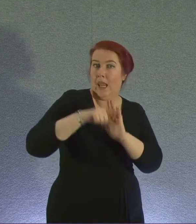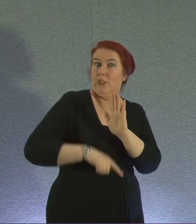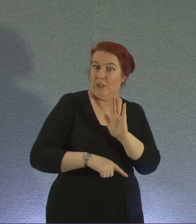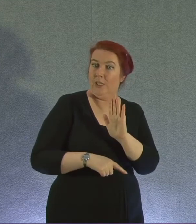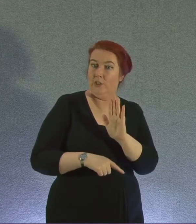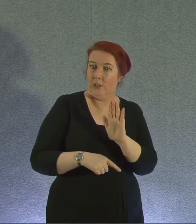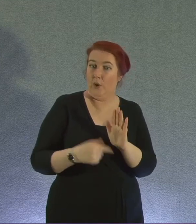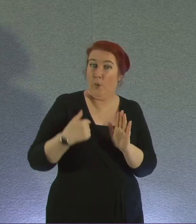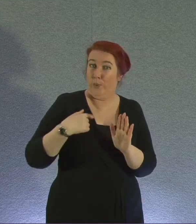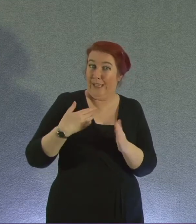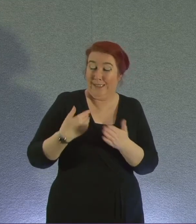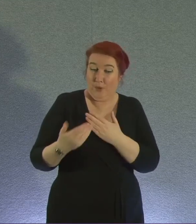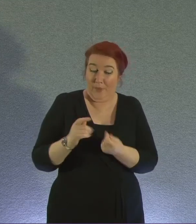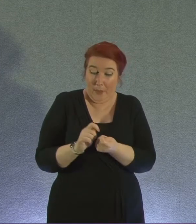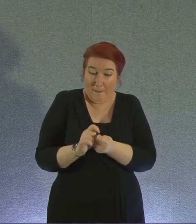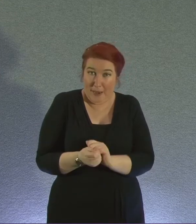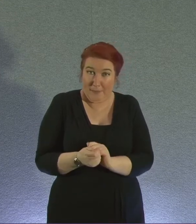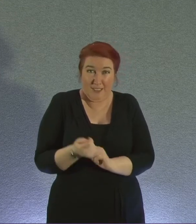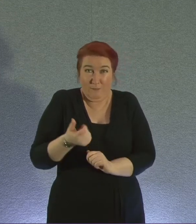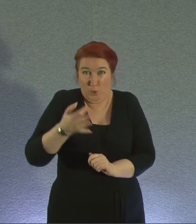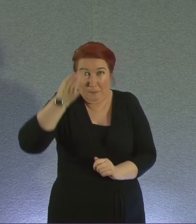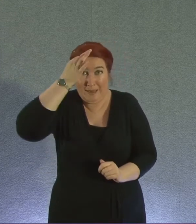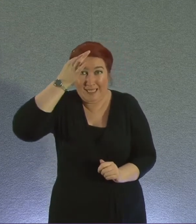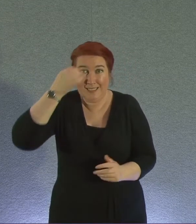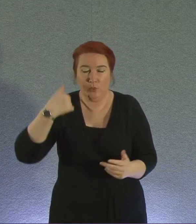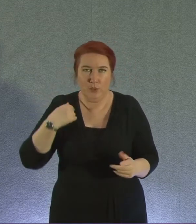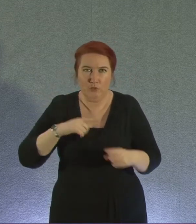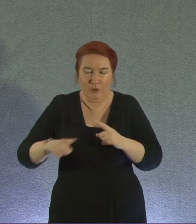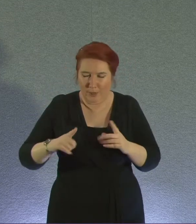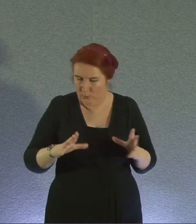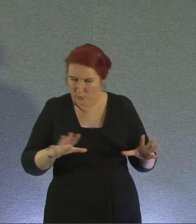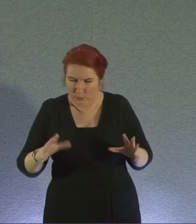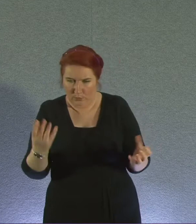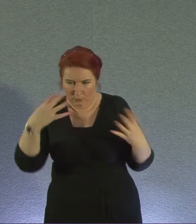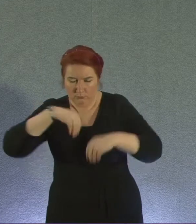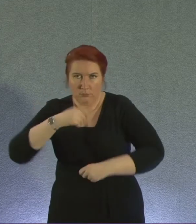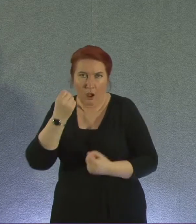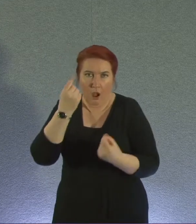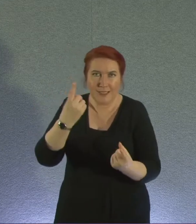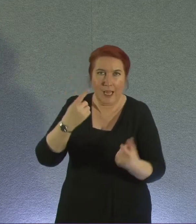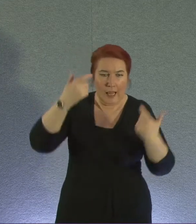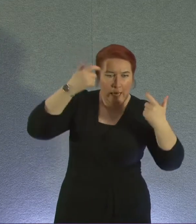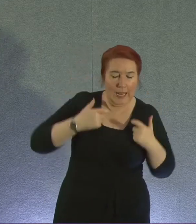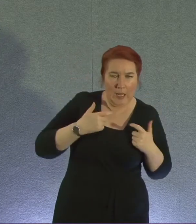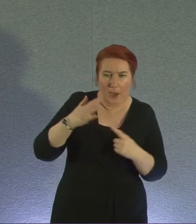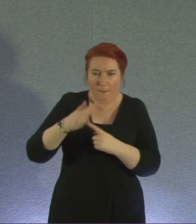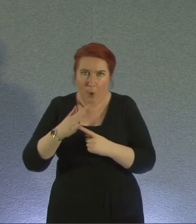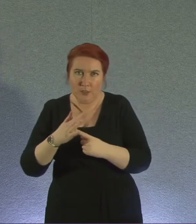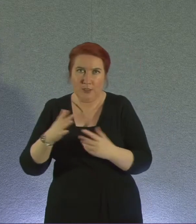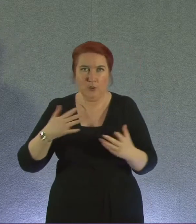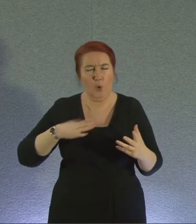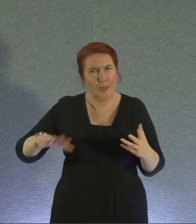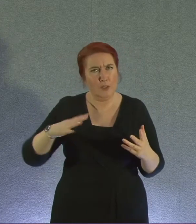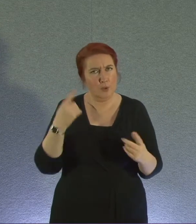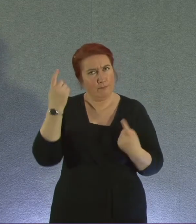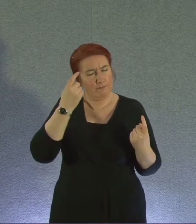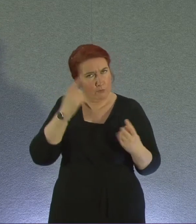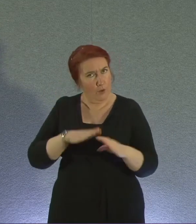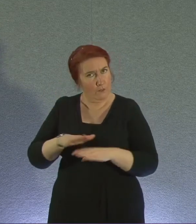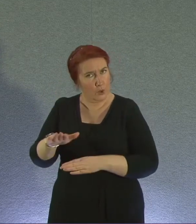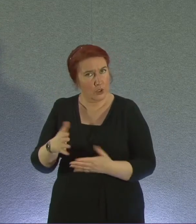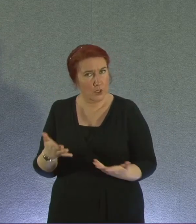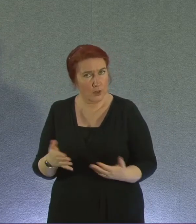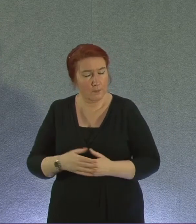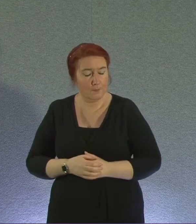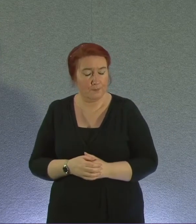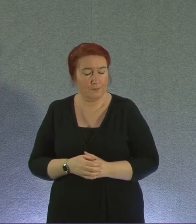with amendments in a matter of minutes and trying to understand what their legal import is. And I think we need to reflect on that for the future.